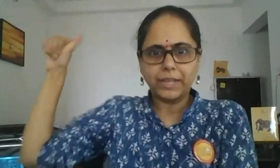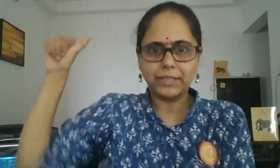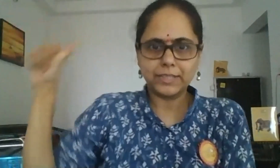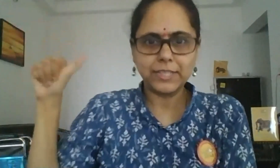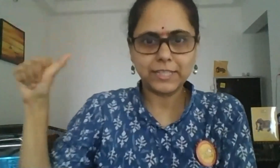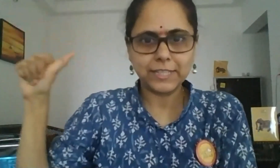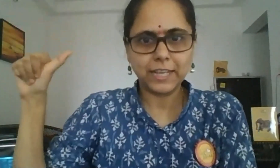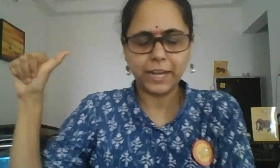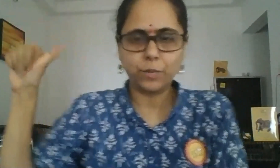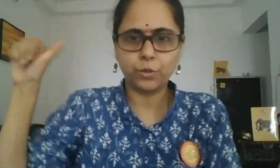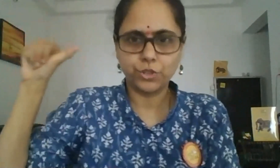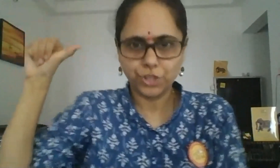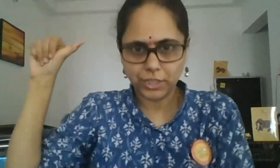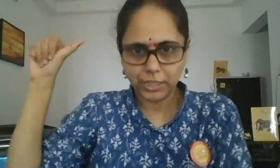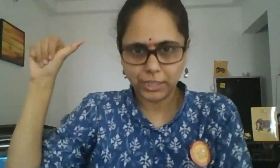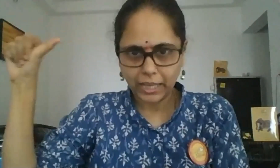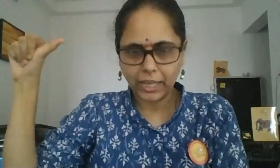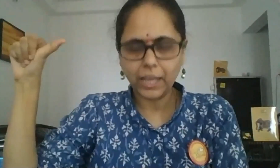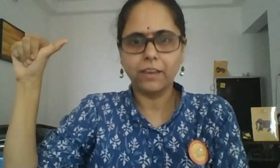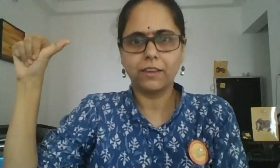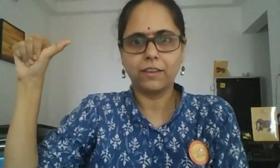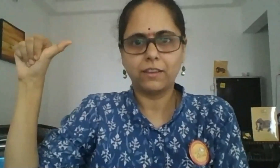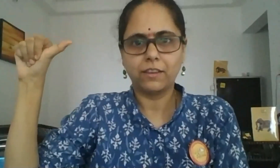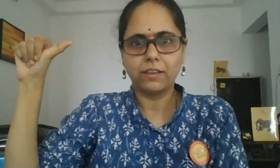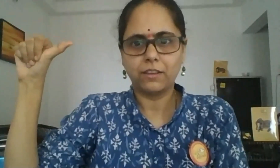this. This is the right position. A,